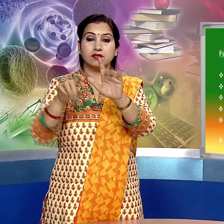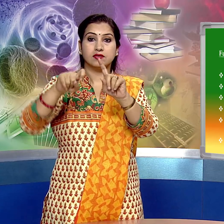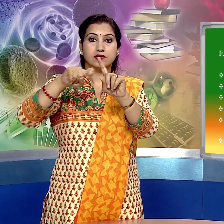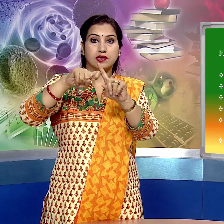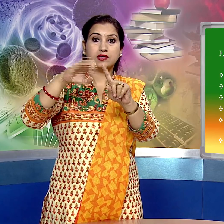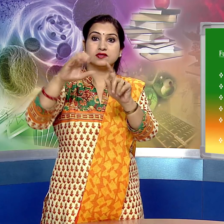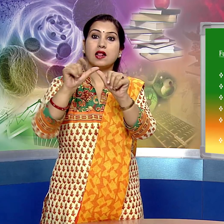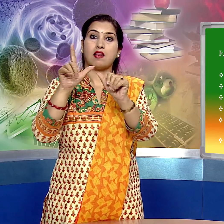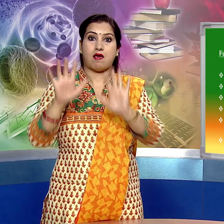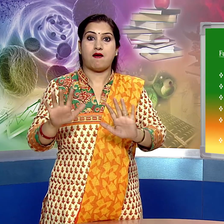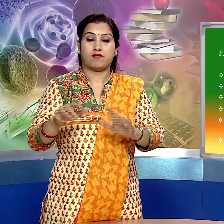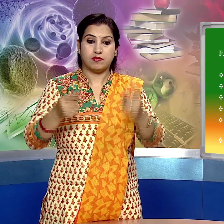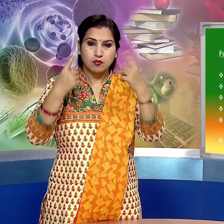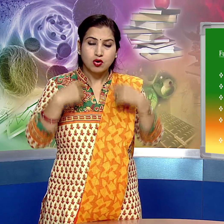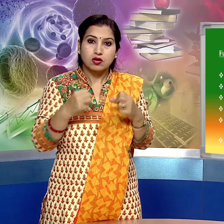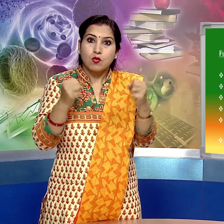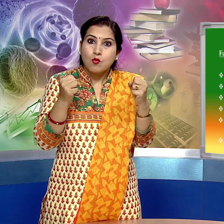the body warm,